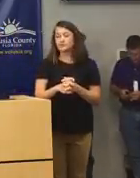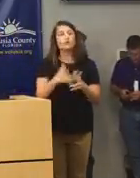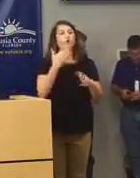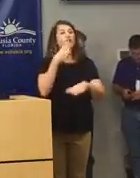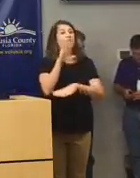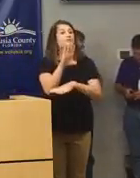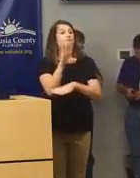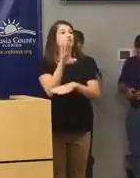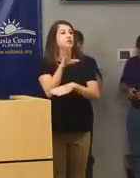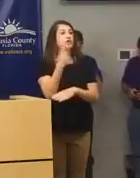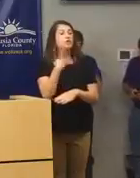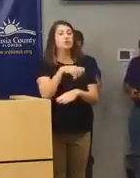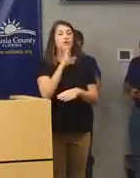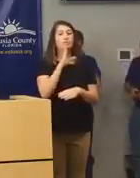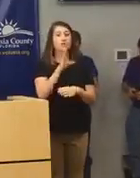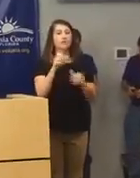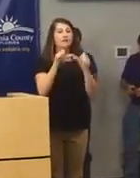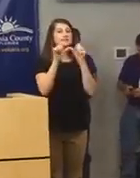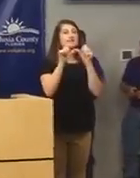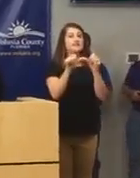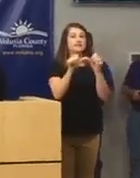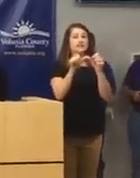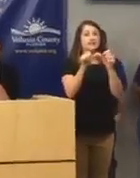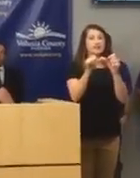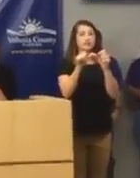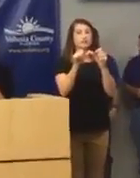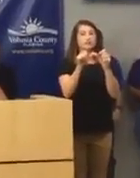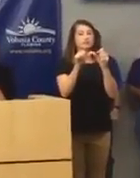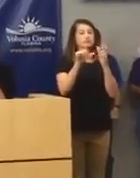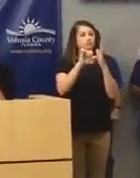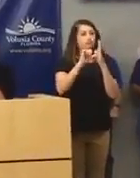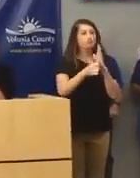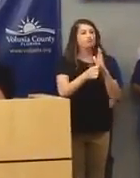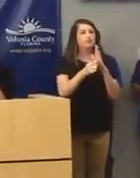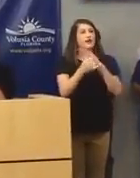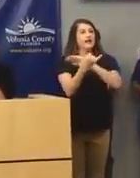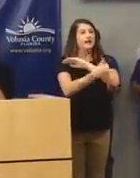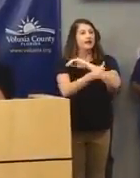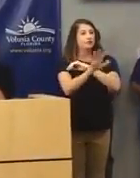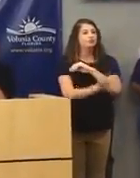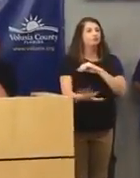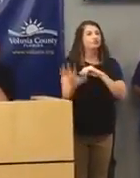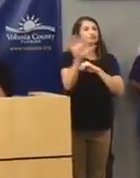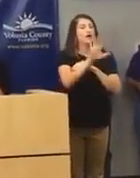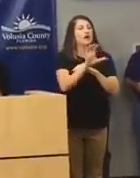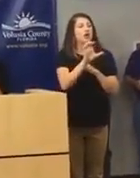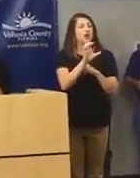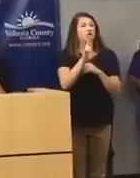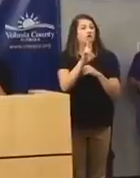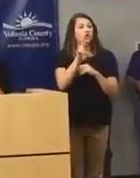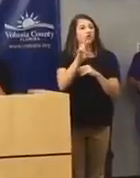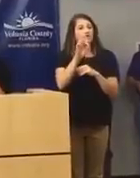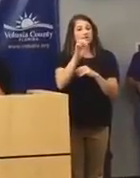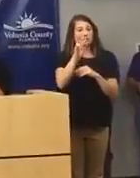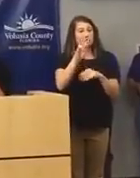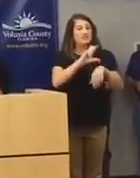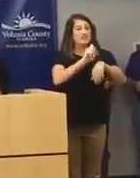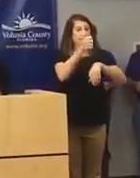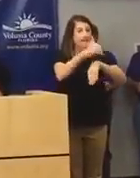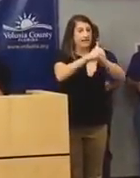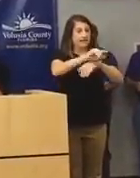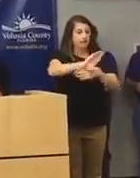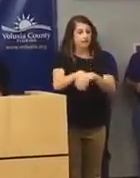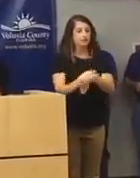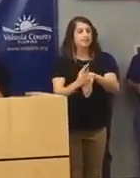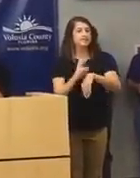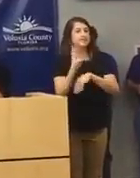Good afternoon. We are going to continue enforcing countywide curfew, 10 p.m. to 6